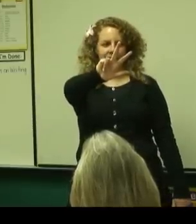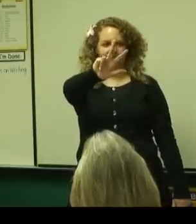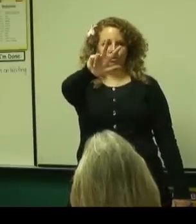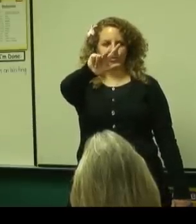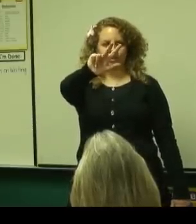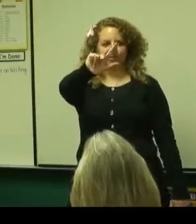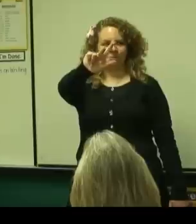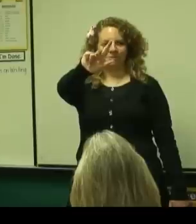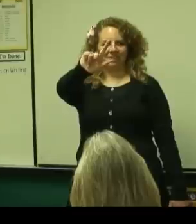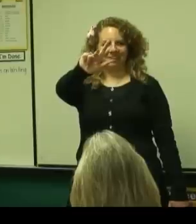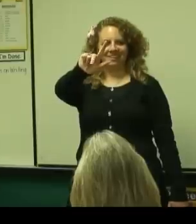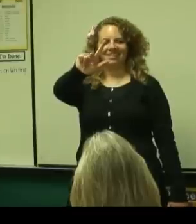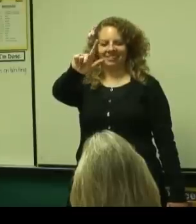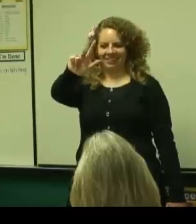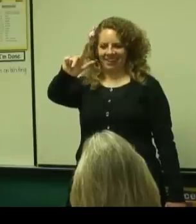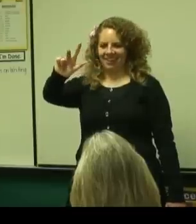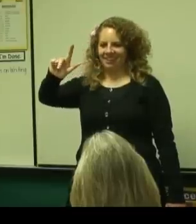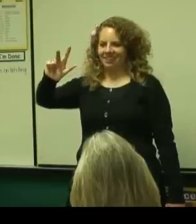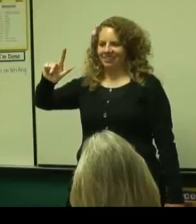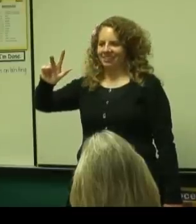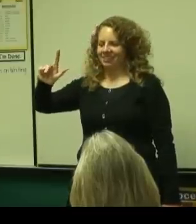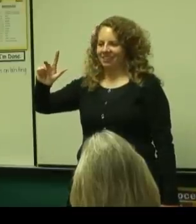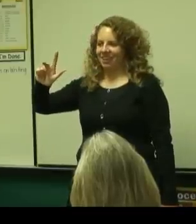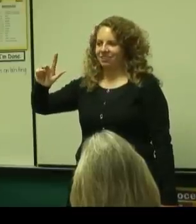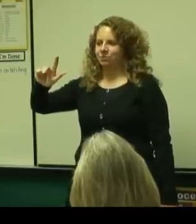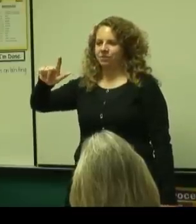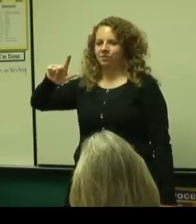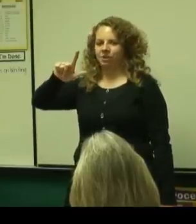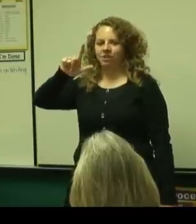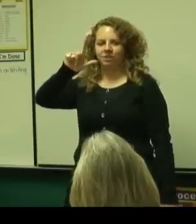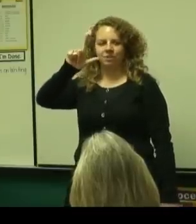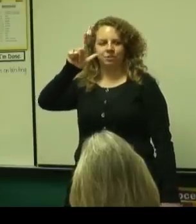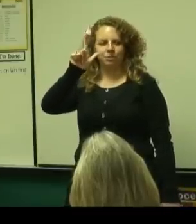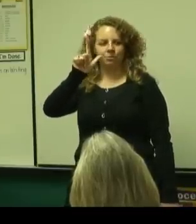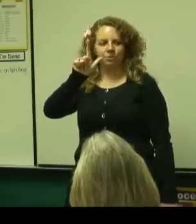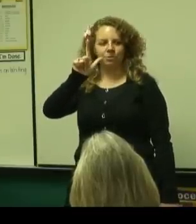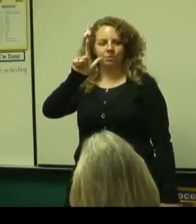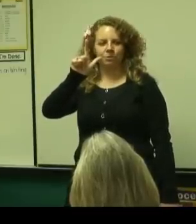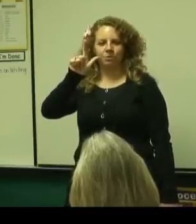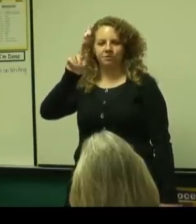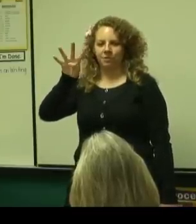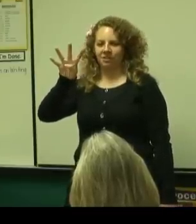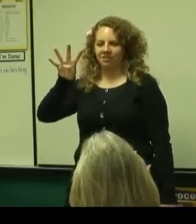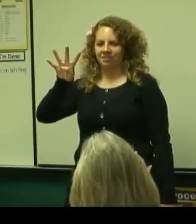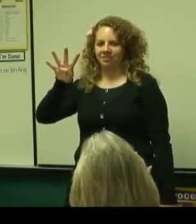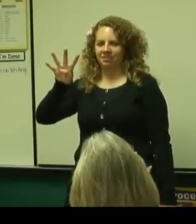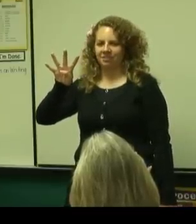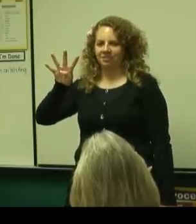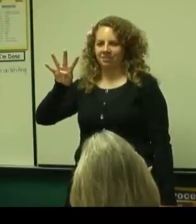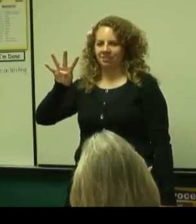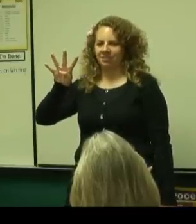then just wiggle your middle finger. You got it. Okay, then 24. So 2, 4. And